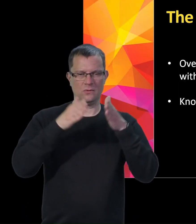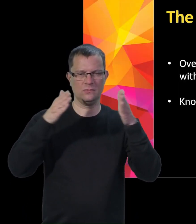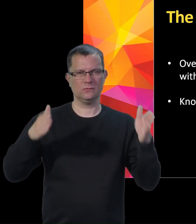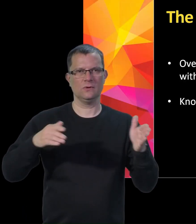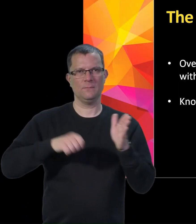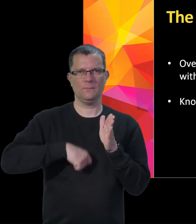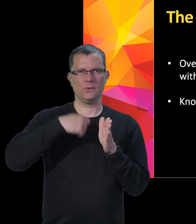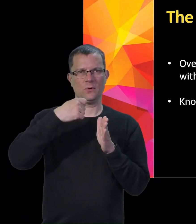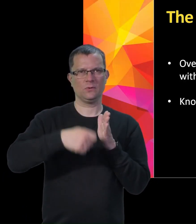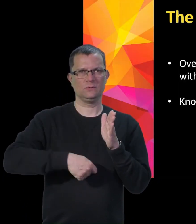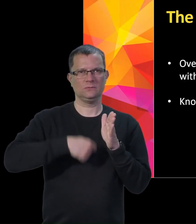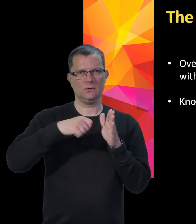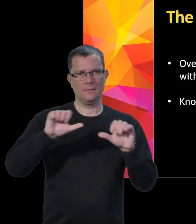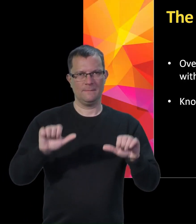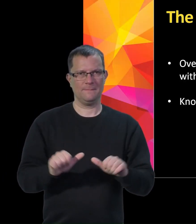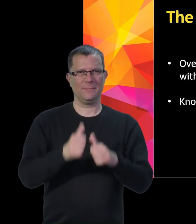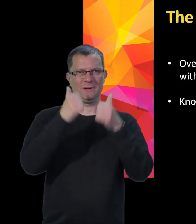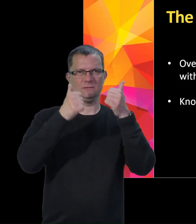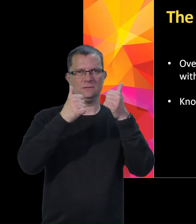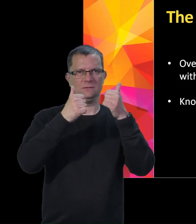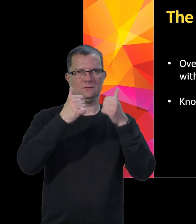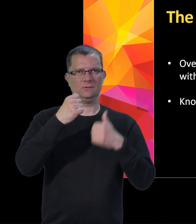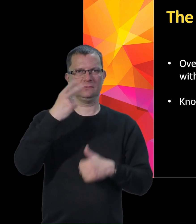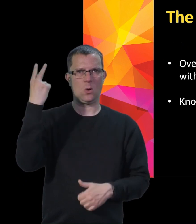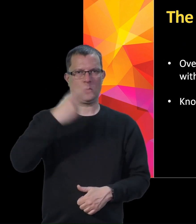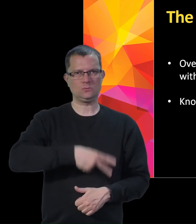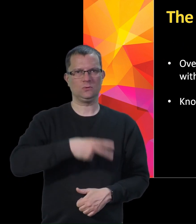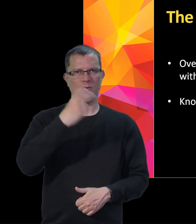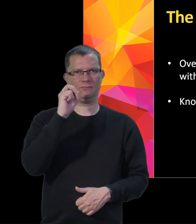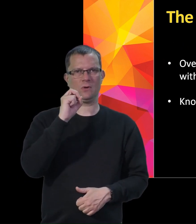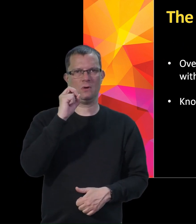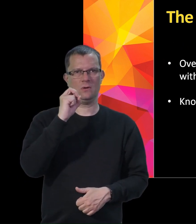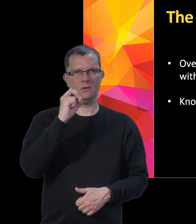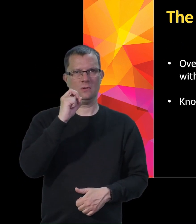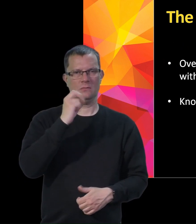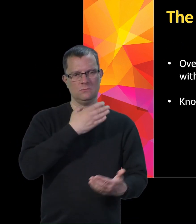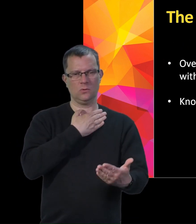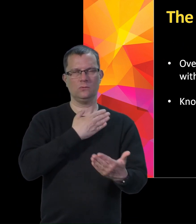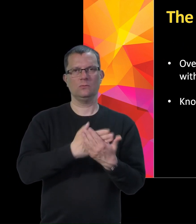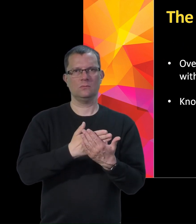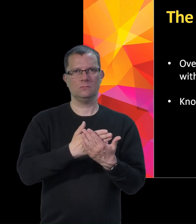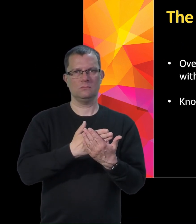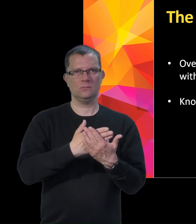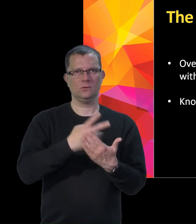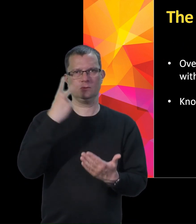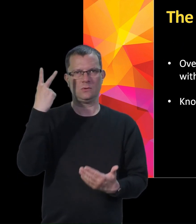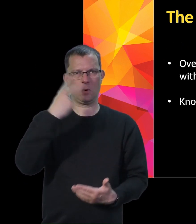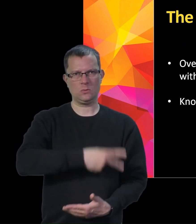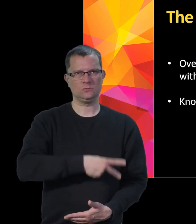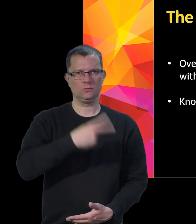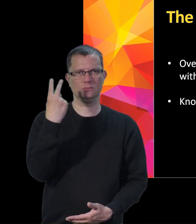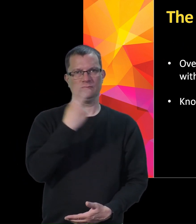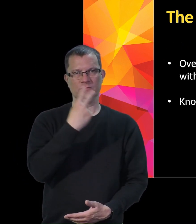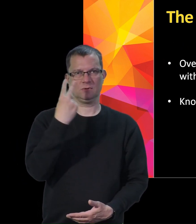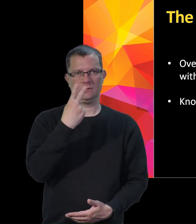The first slide is called the larger project. We started it in 2020 and it ran